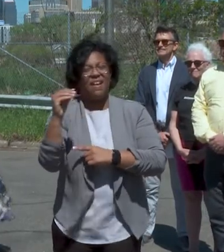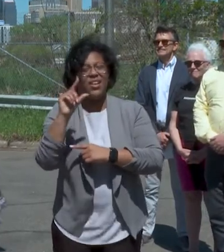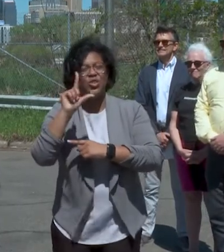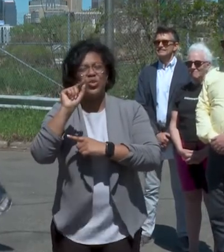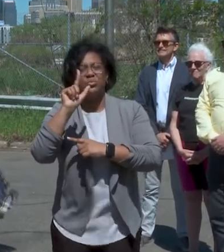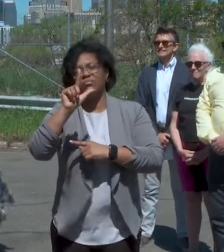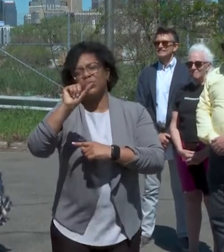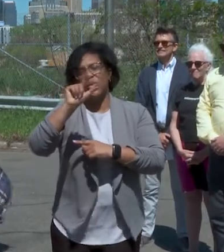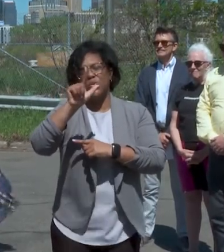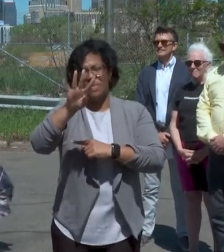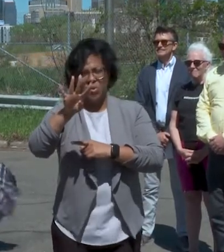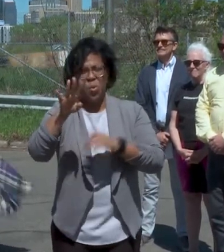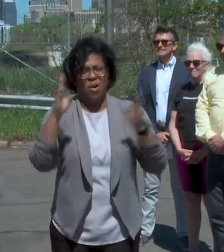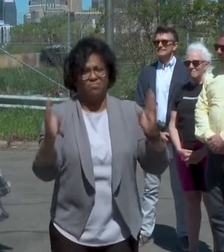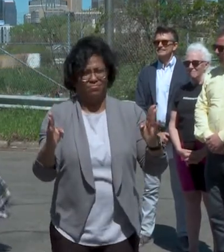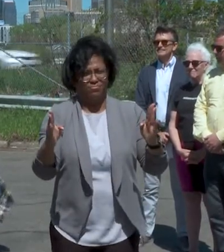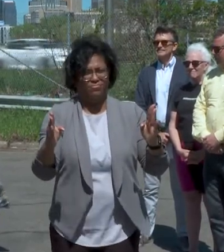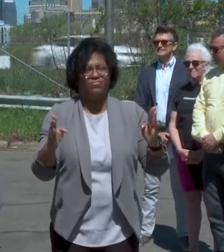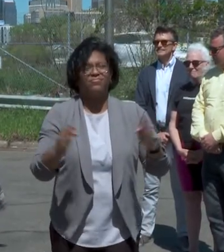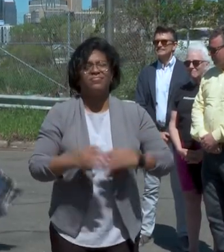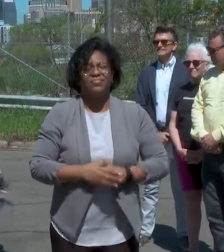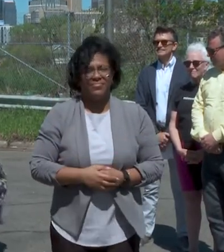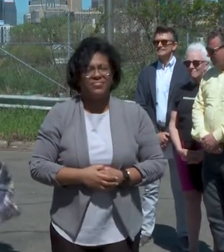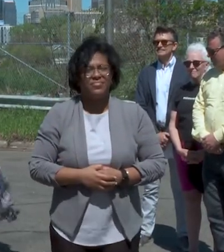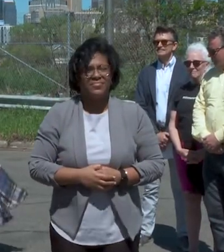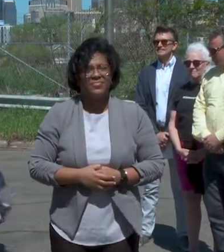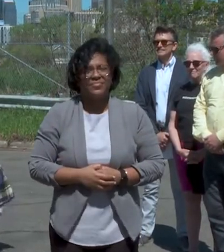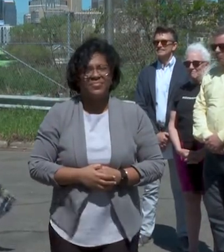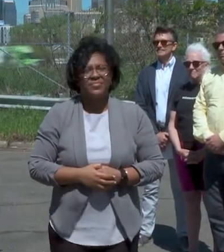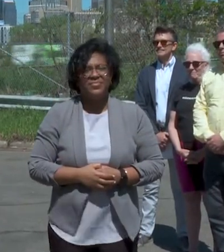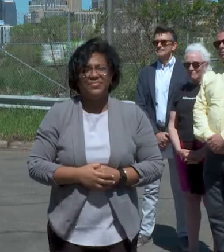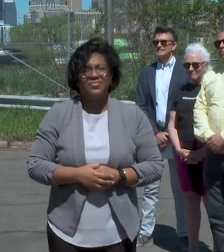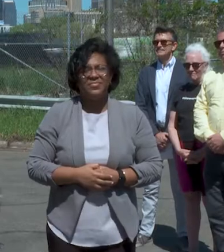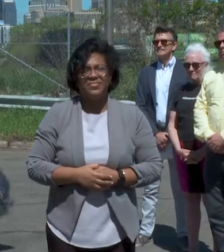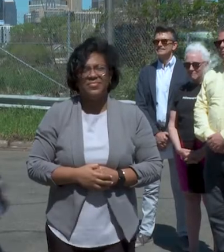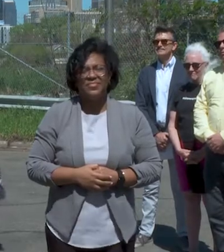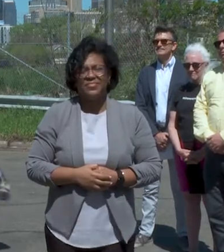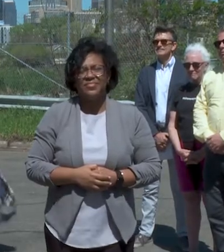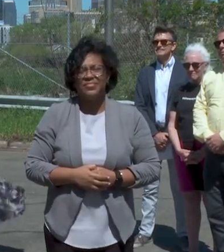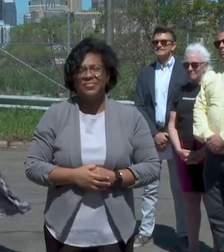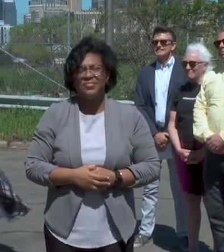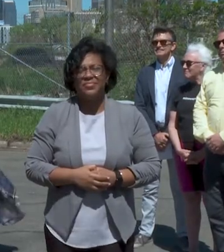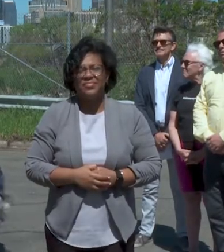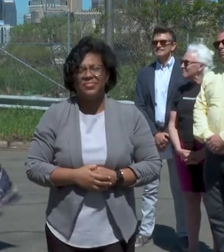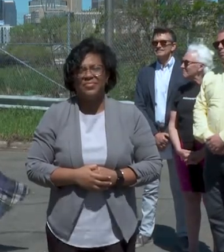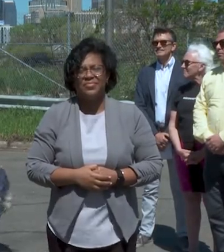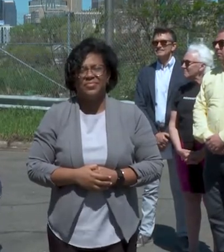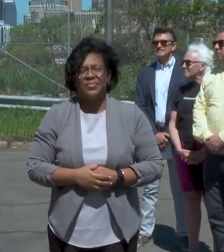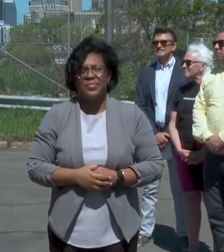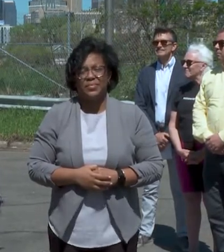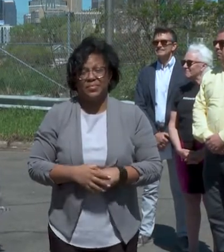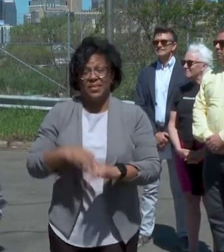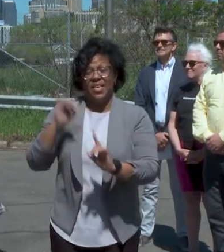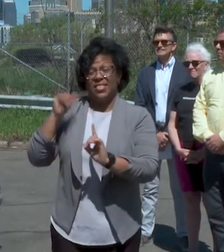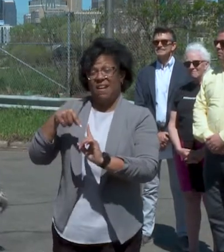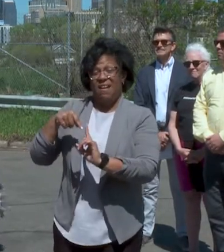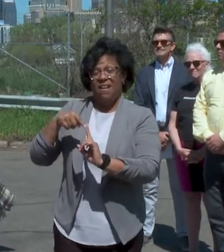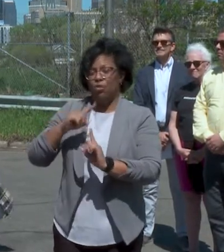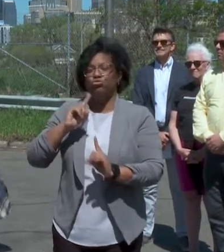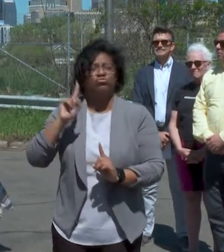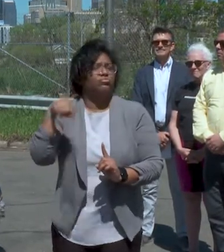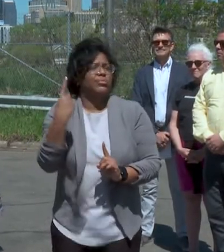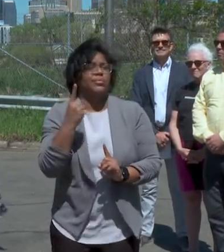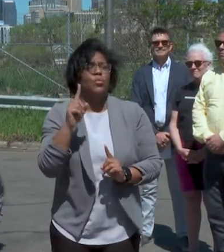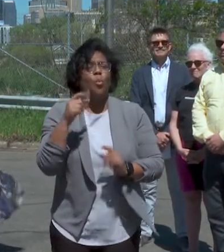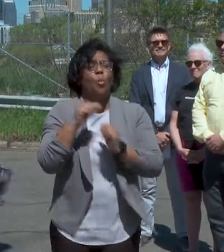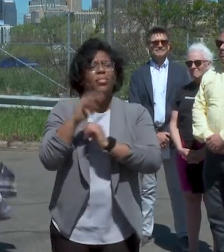This triples the number of number we'd be planting with only MPRB general funds. So it's an incredible number. Very excited about this.